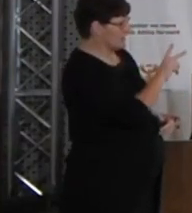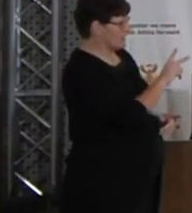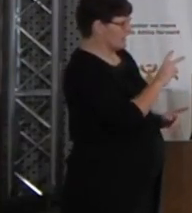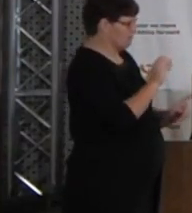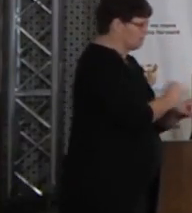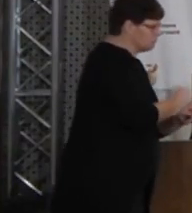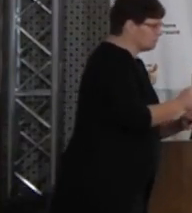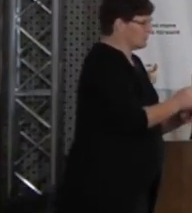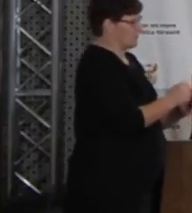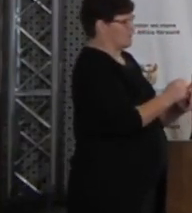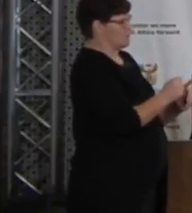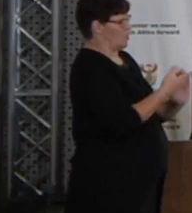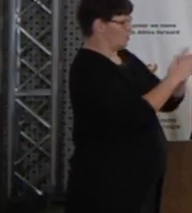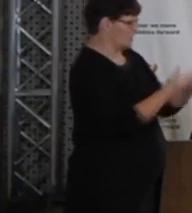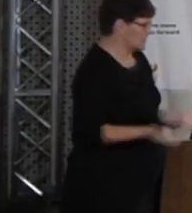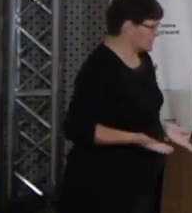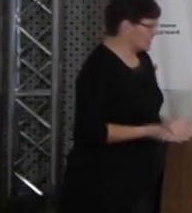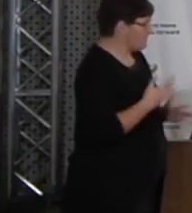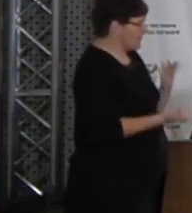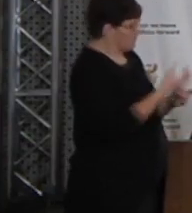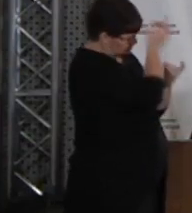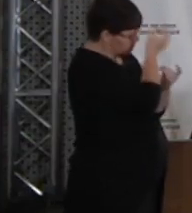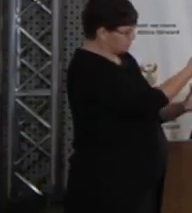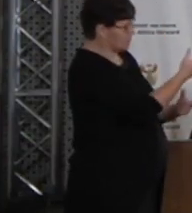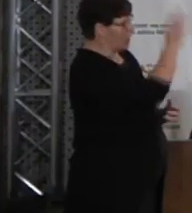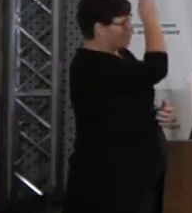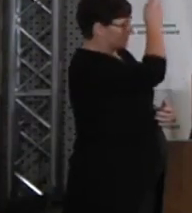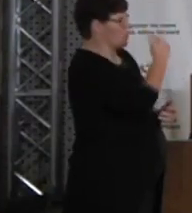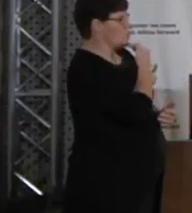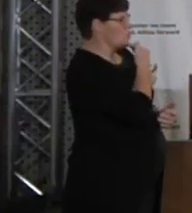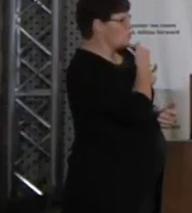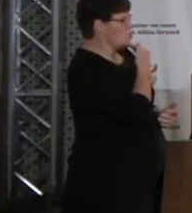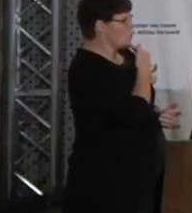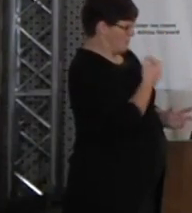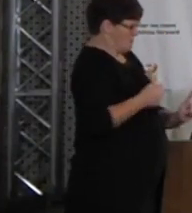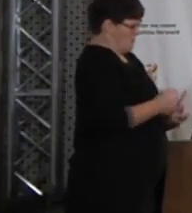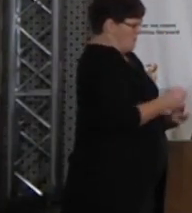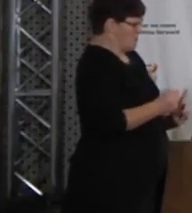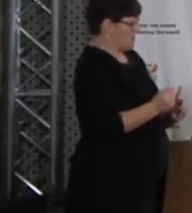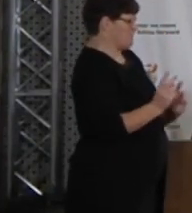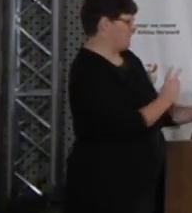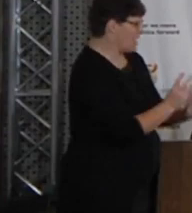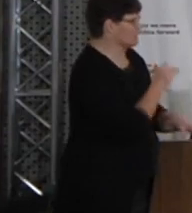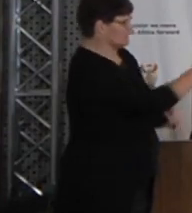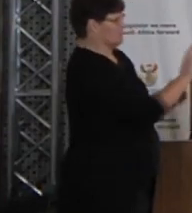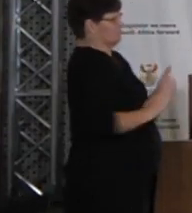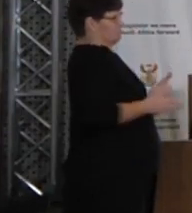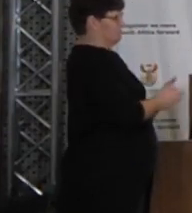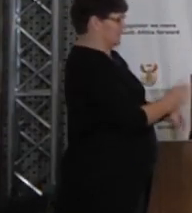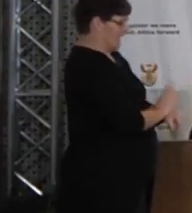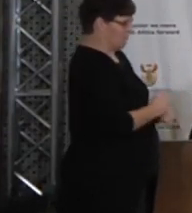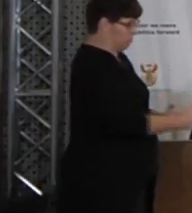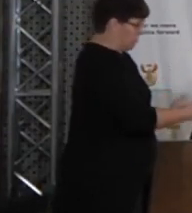communities? Is there any message you would like to send to the police who are heavy-handed in their approach during this lockdown?